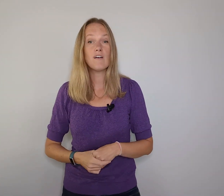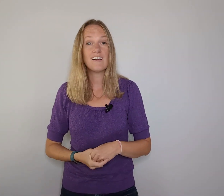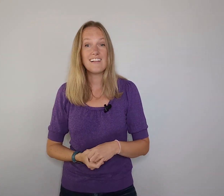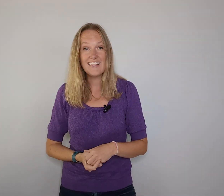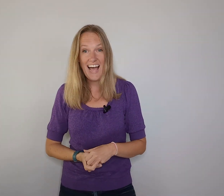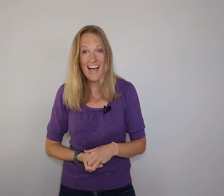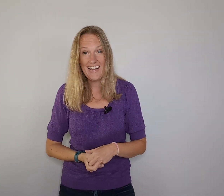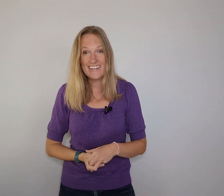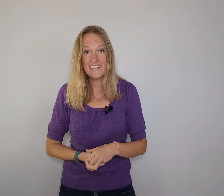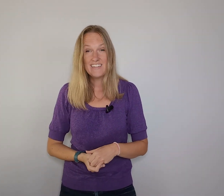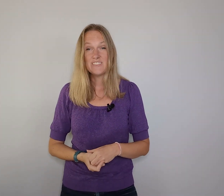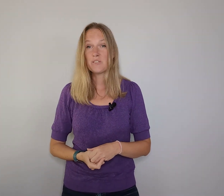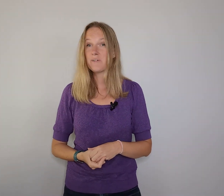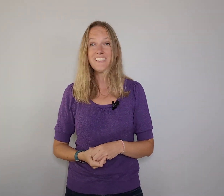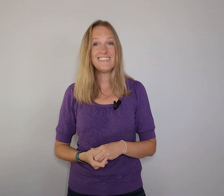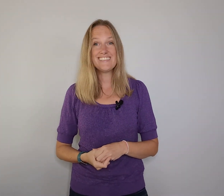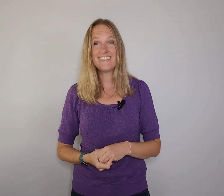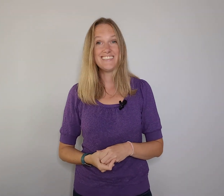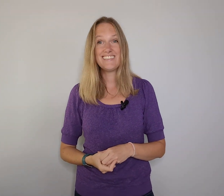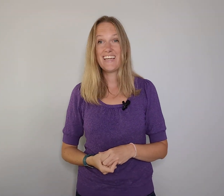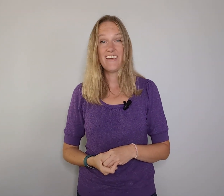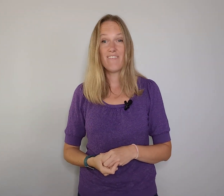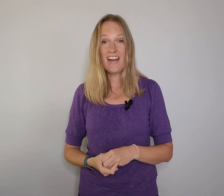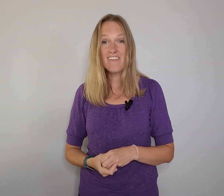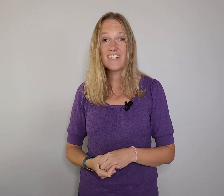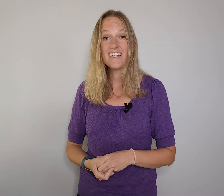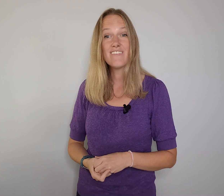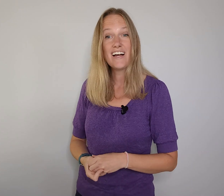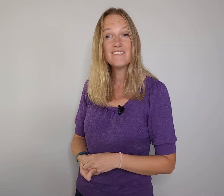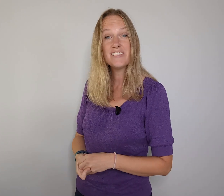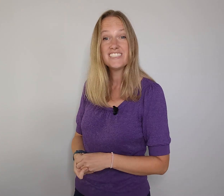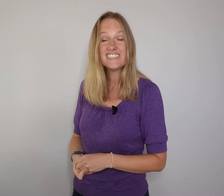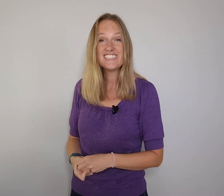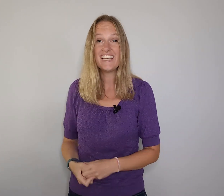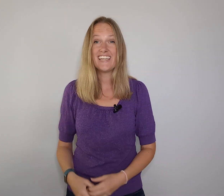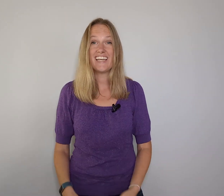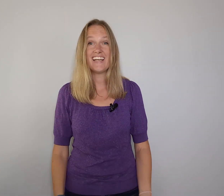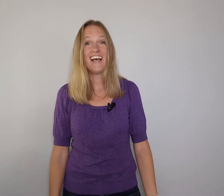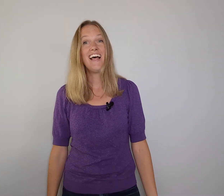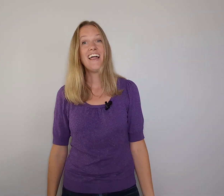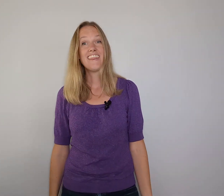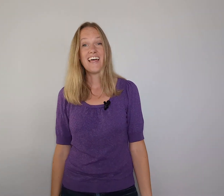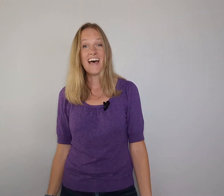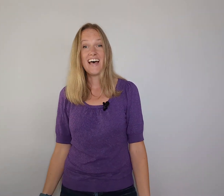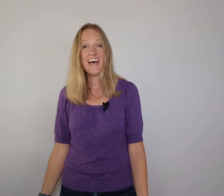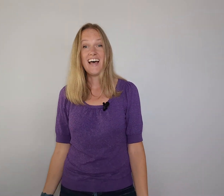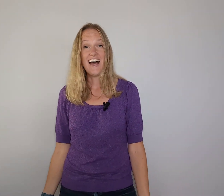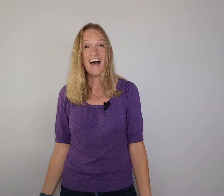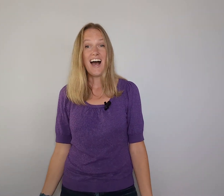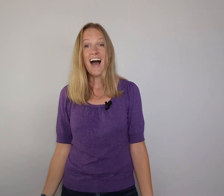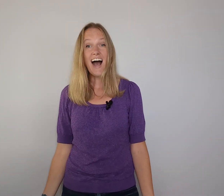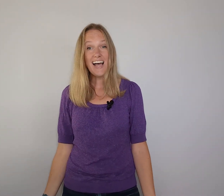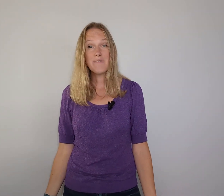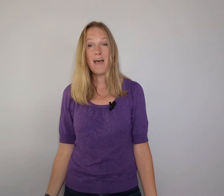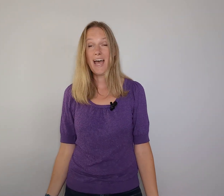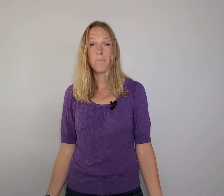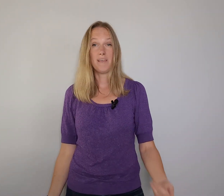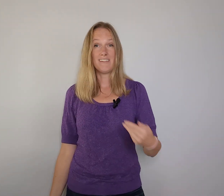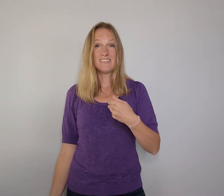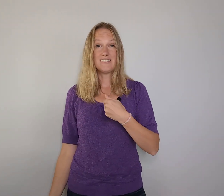more glad. So we're just going to say when everything around me is shaking that I'm happy.